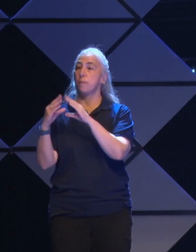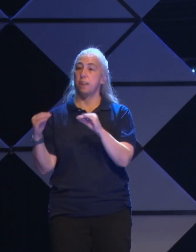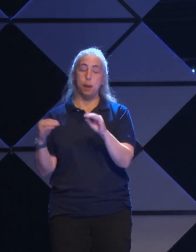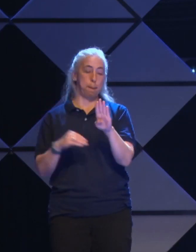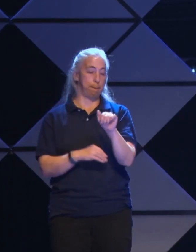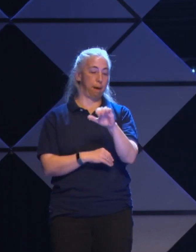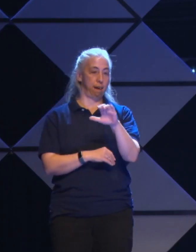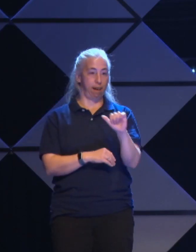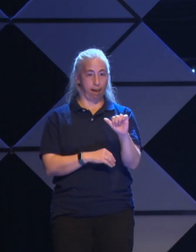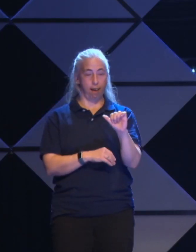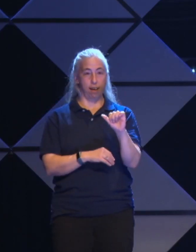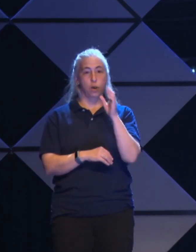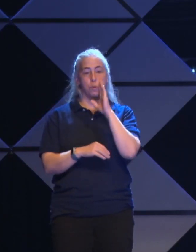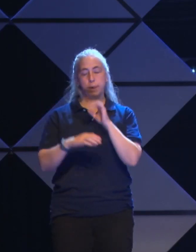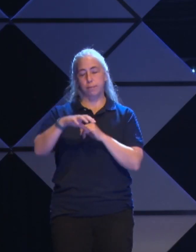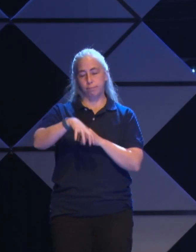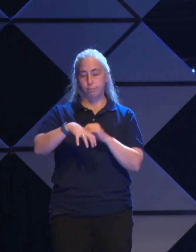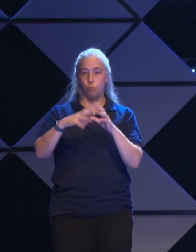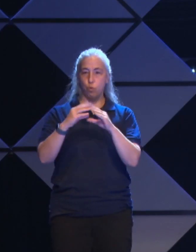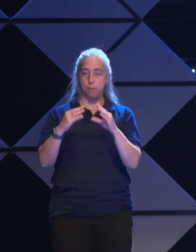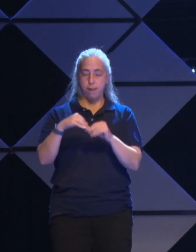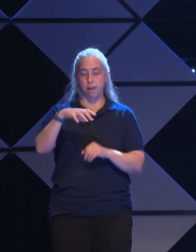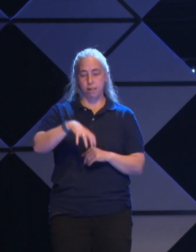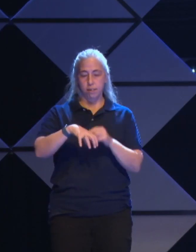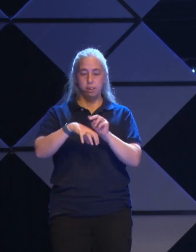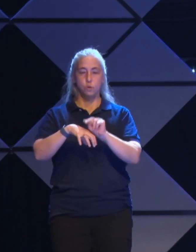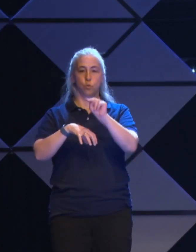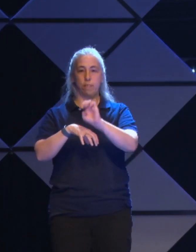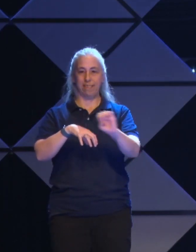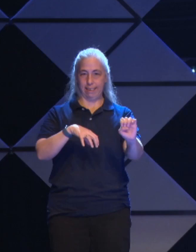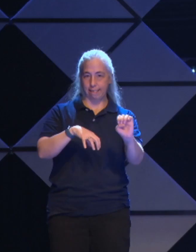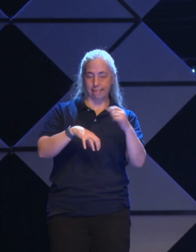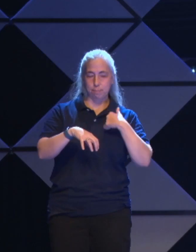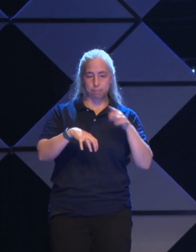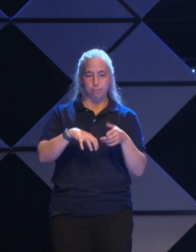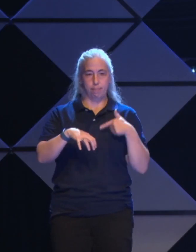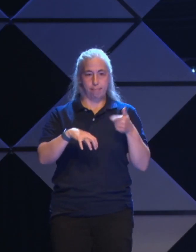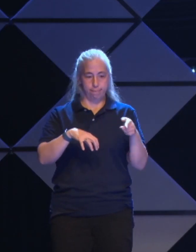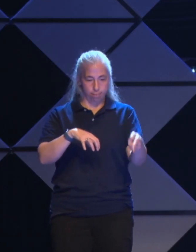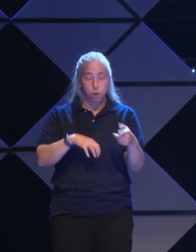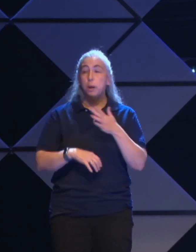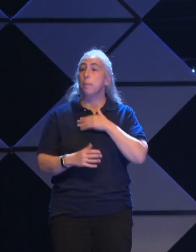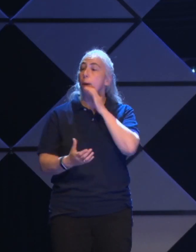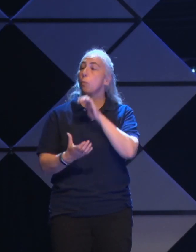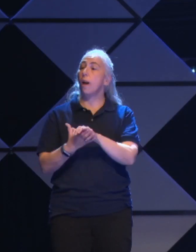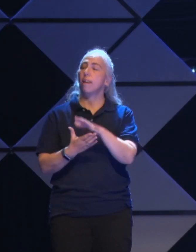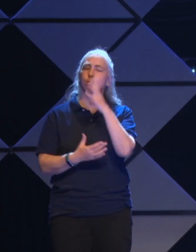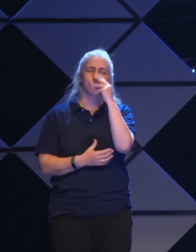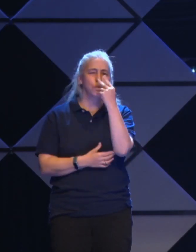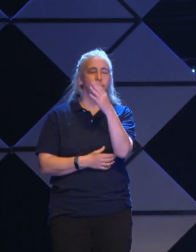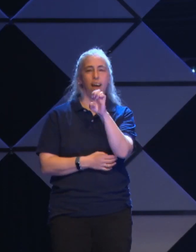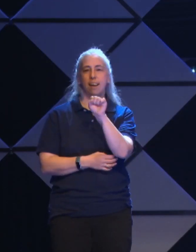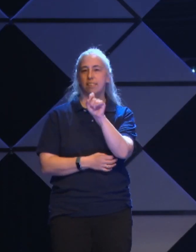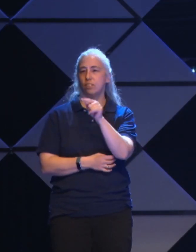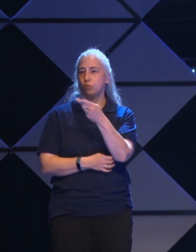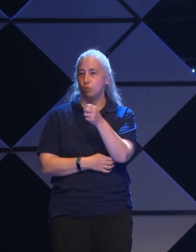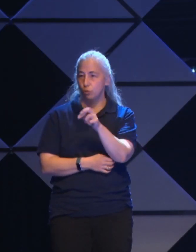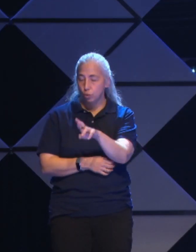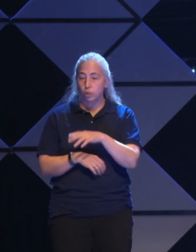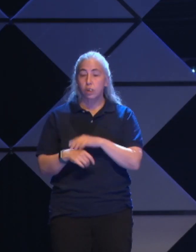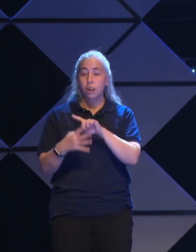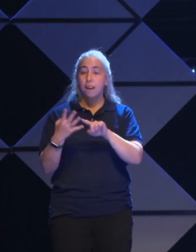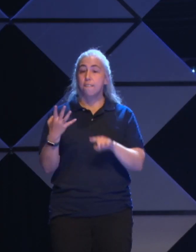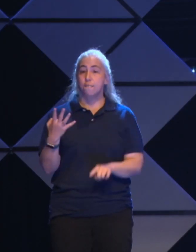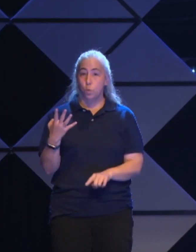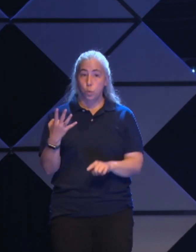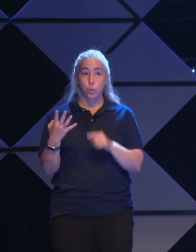of Romania. I'm married with my beautiful wife, Esther, and we have 4 kids, 1 boy and